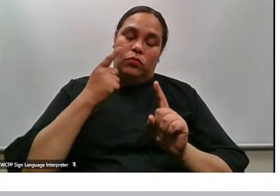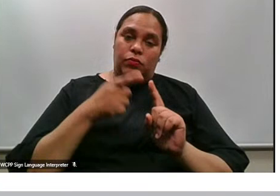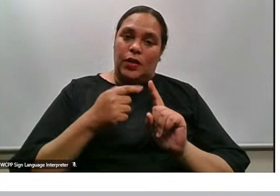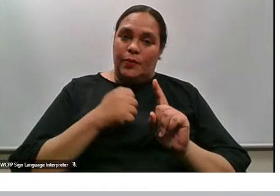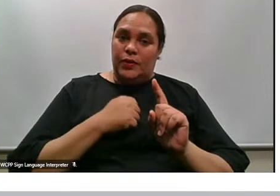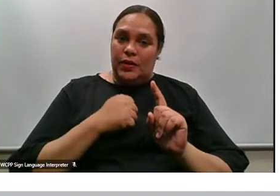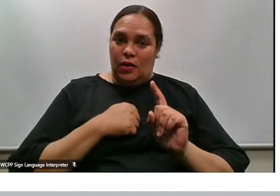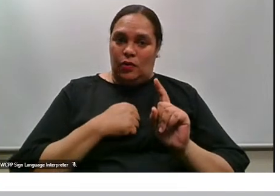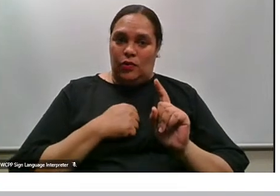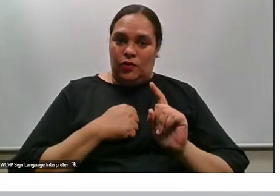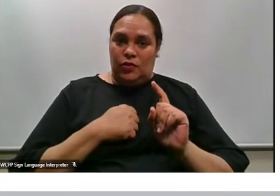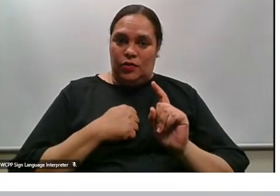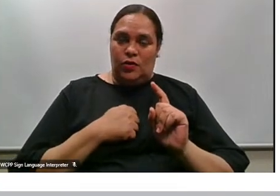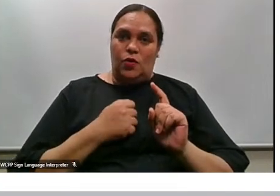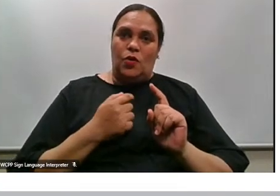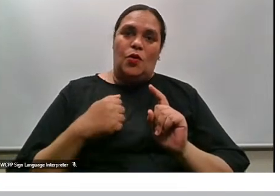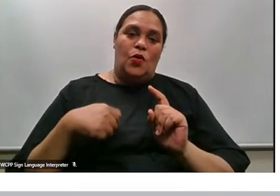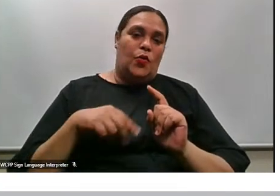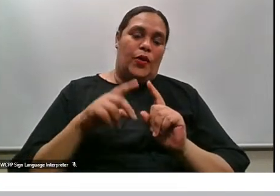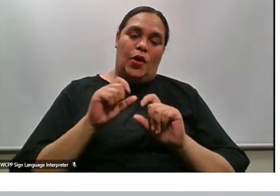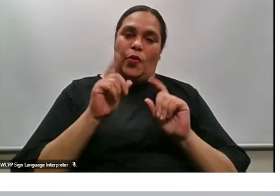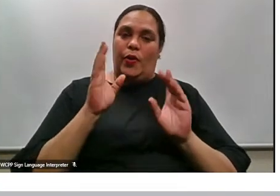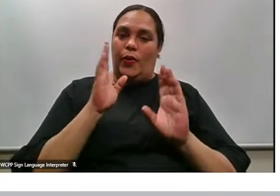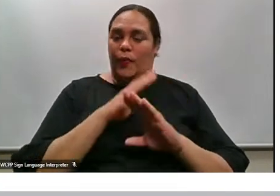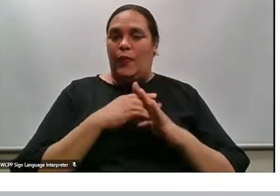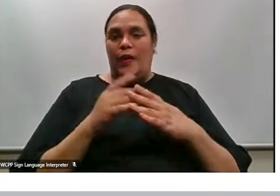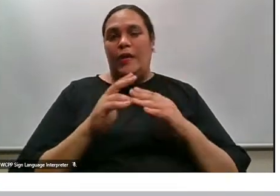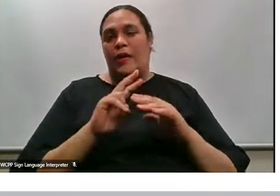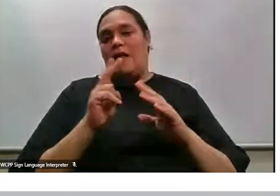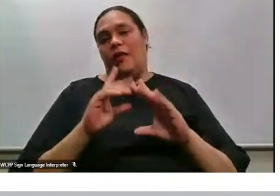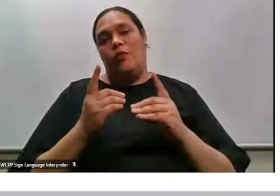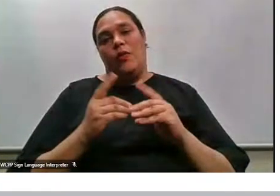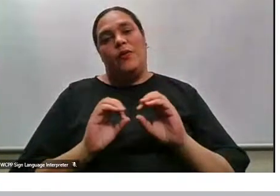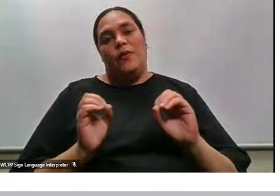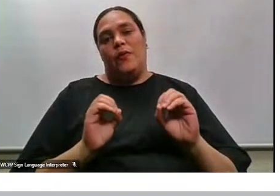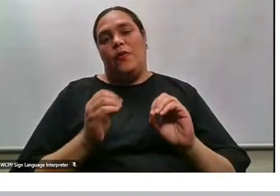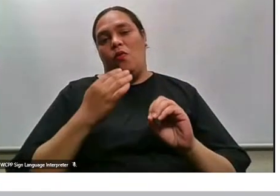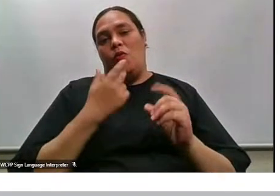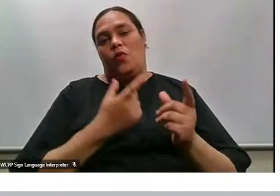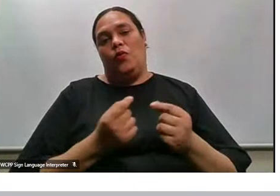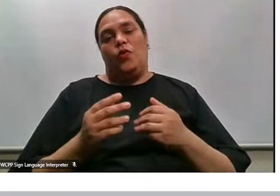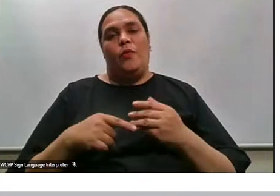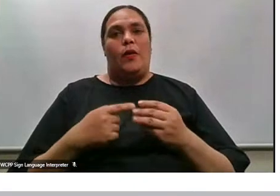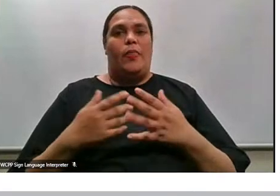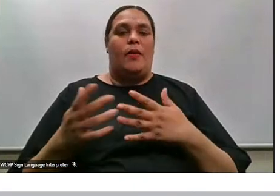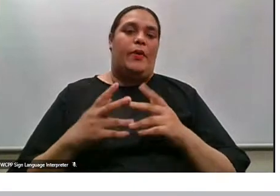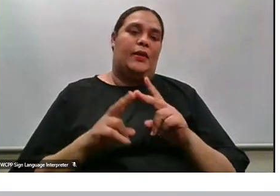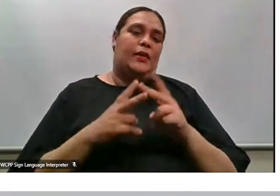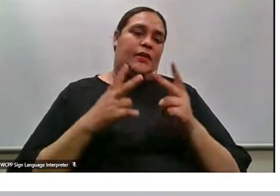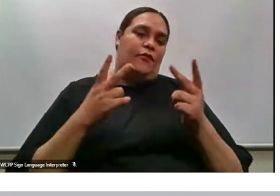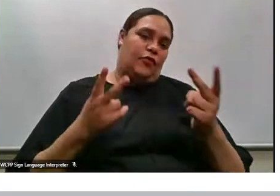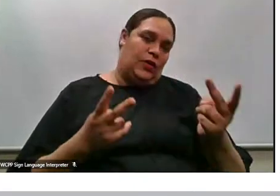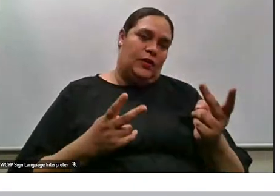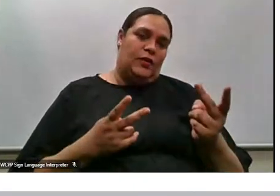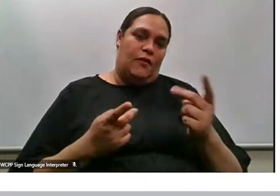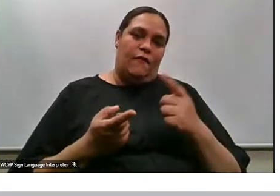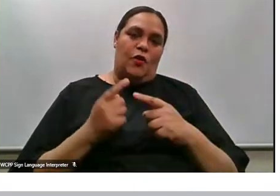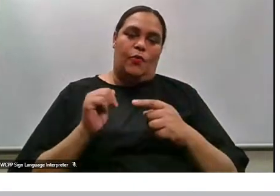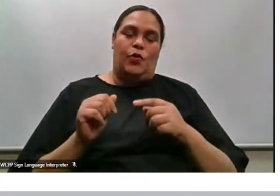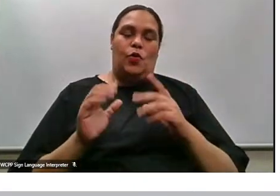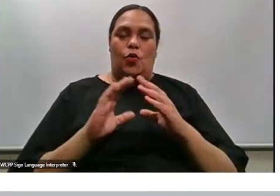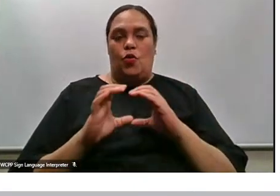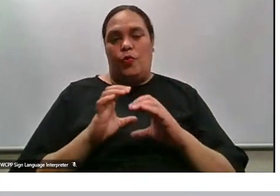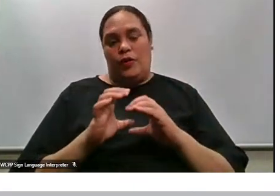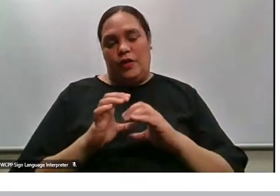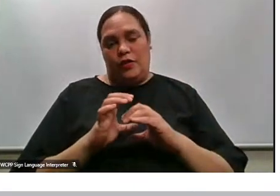for our purposes, we're not aware of any department that is dealing with the matter differently from the